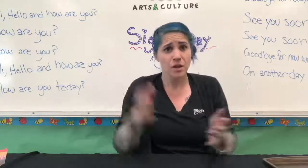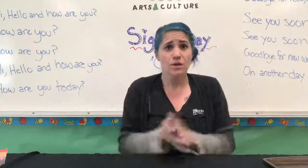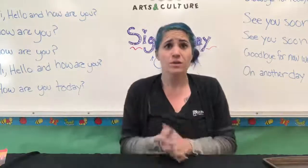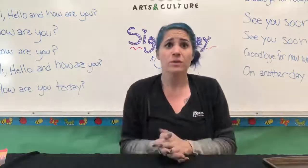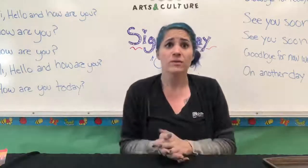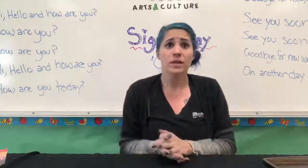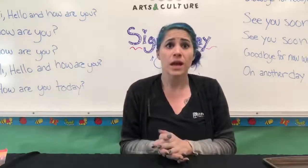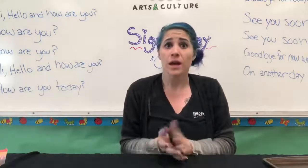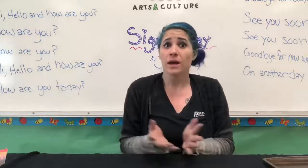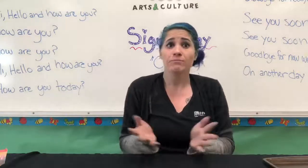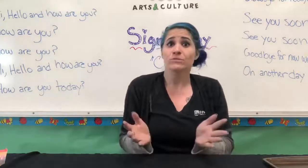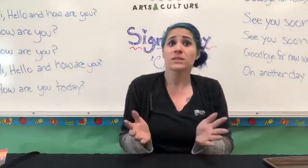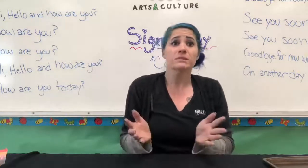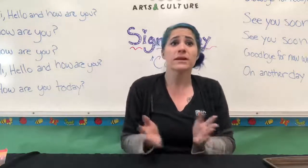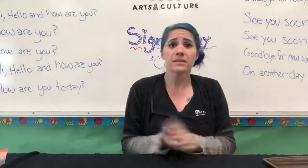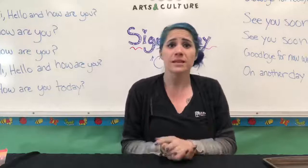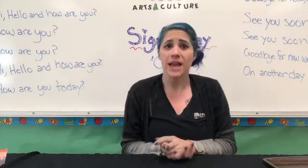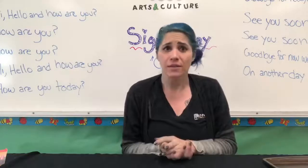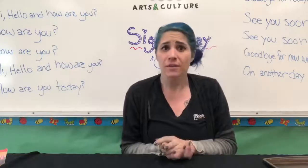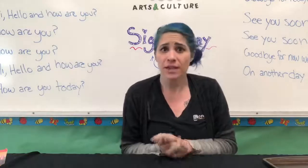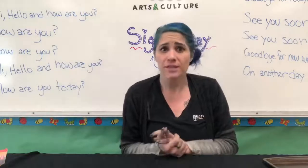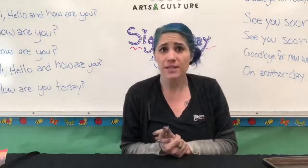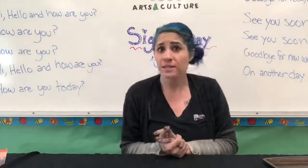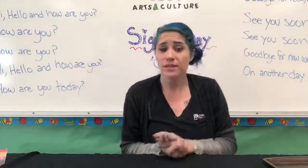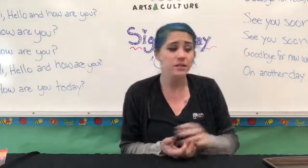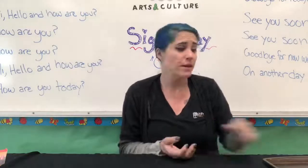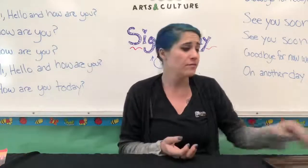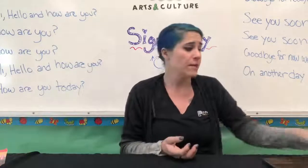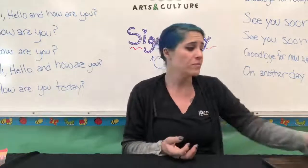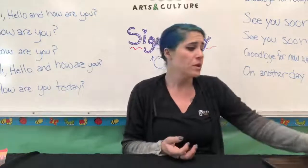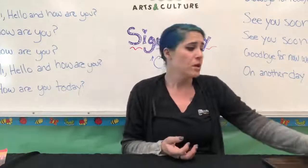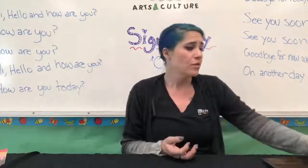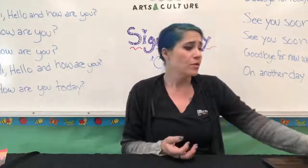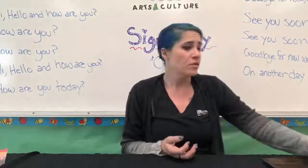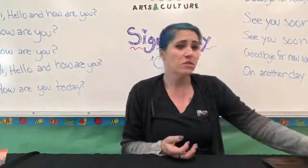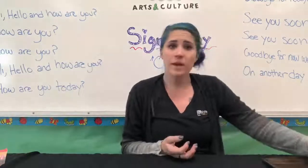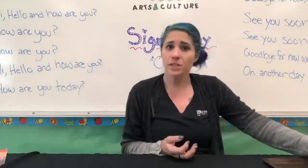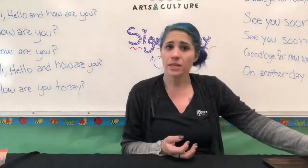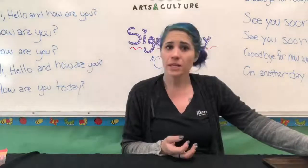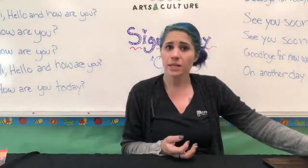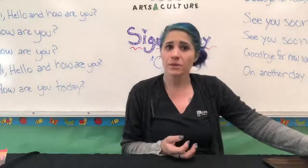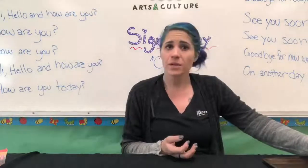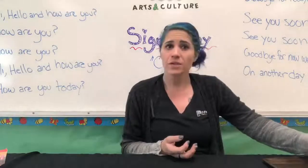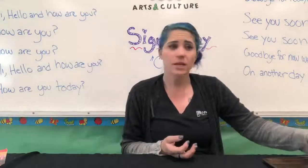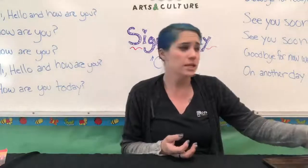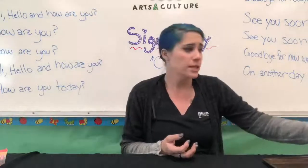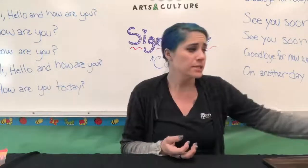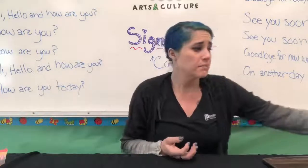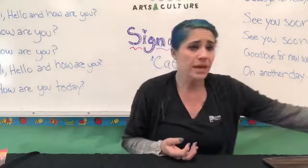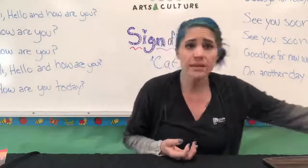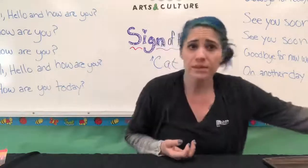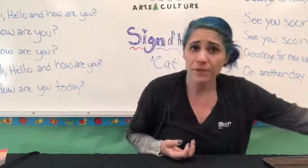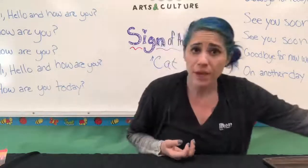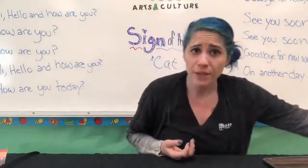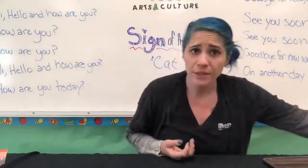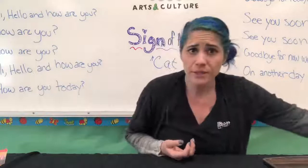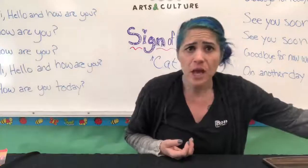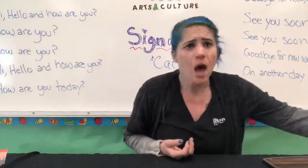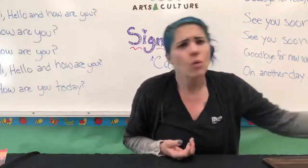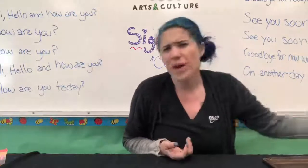So even 6 months can handle this, and it's a lot of fun. So the supplies you're gonna need is you're gonna need some paint in different colors. What kind of